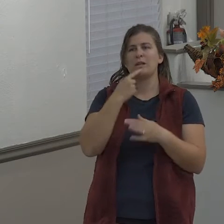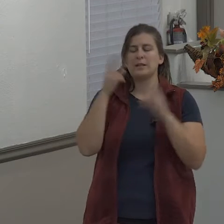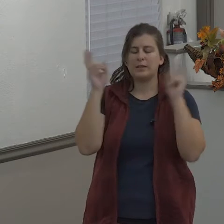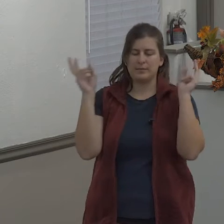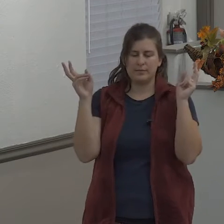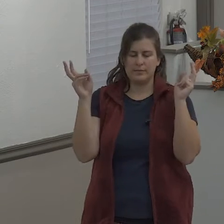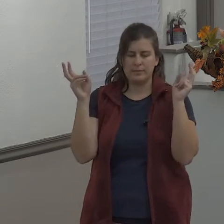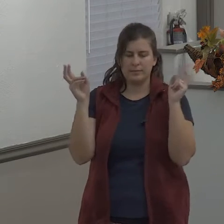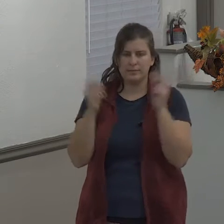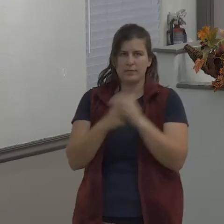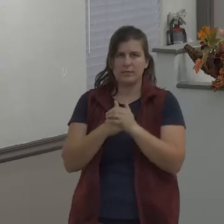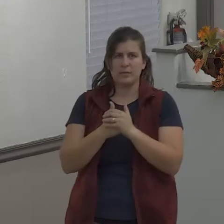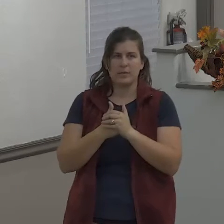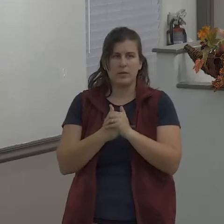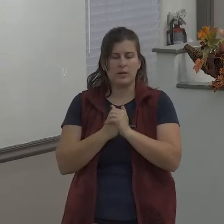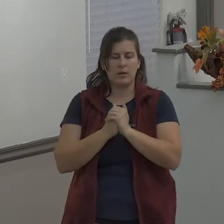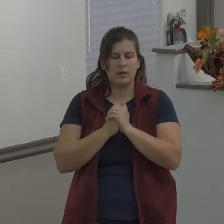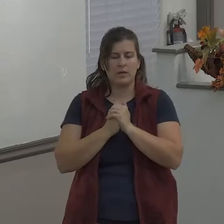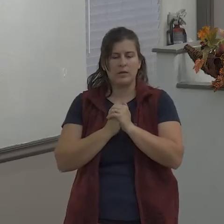along as I read.